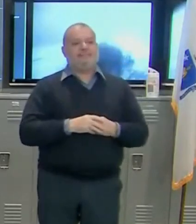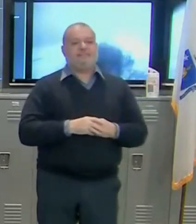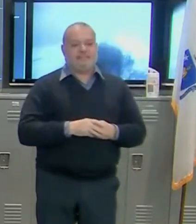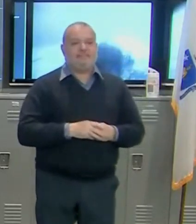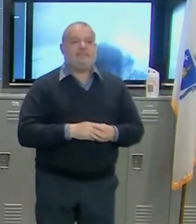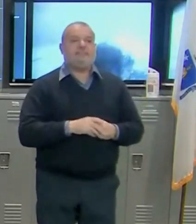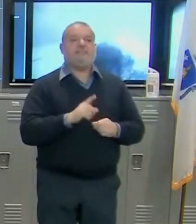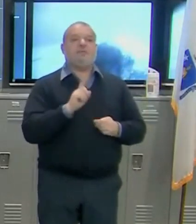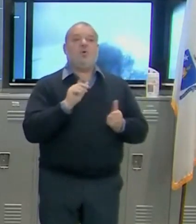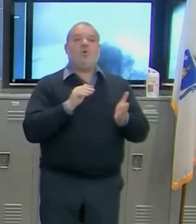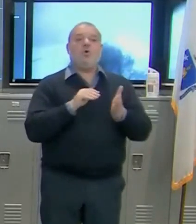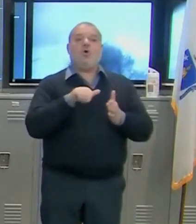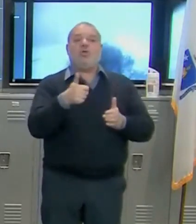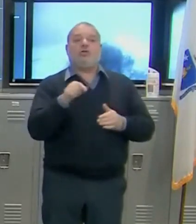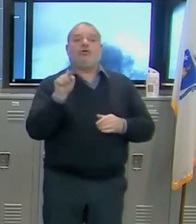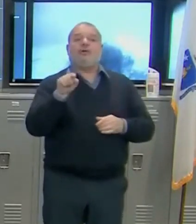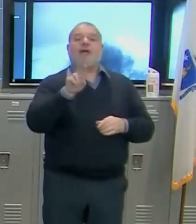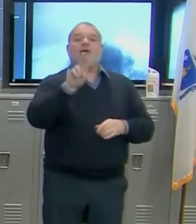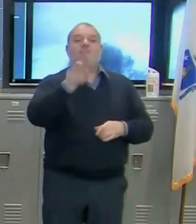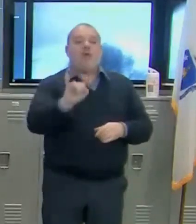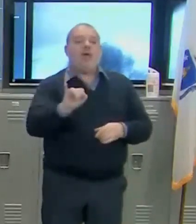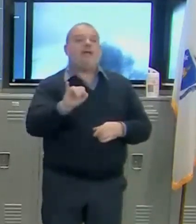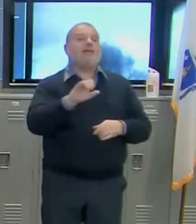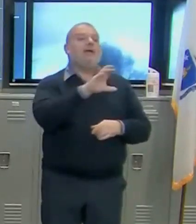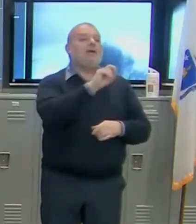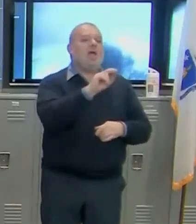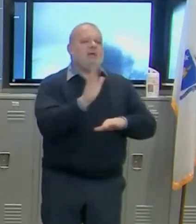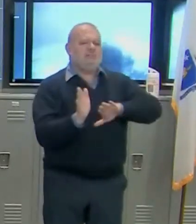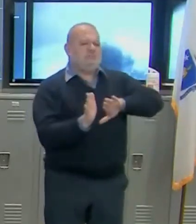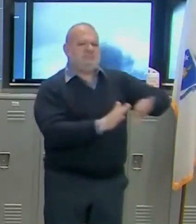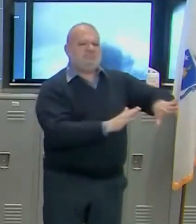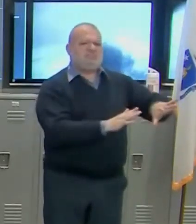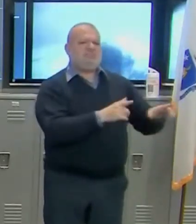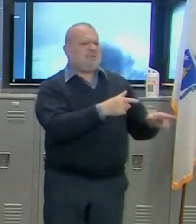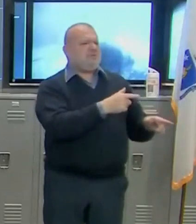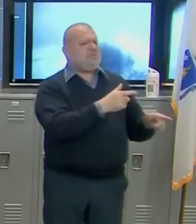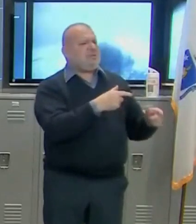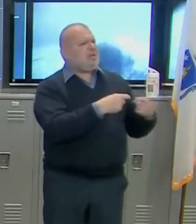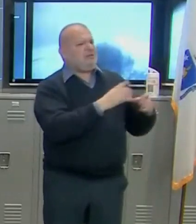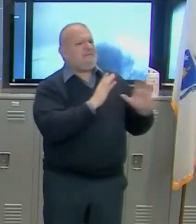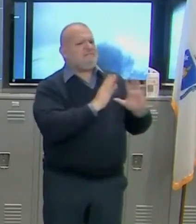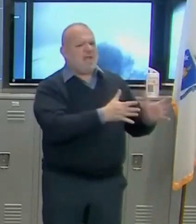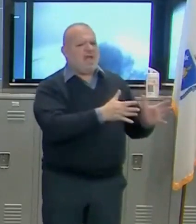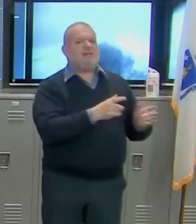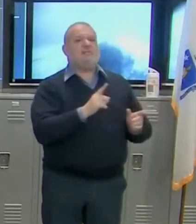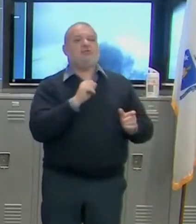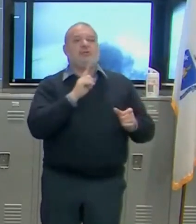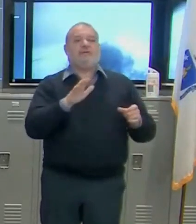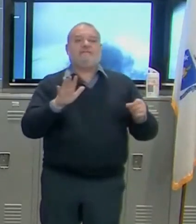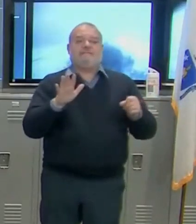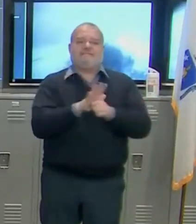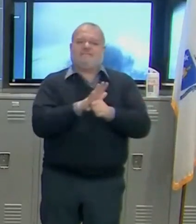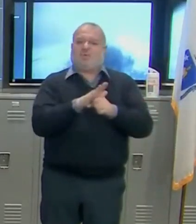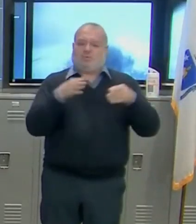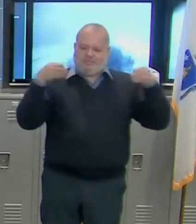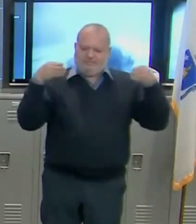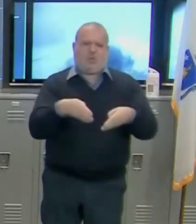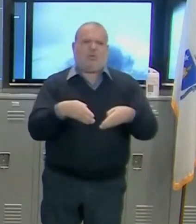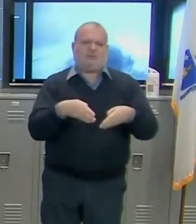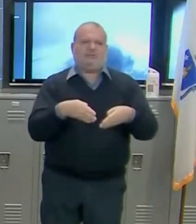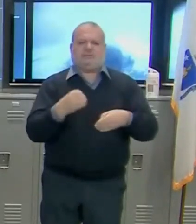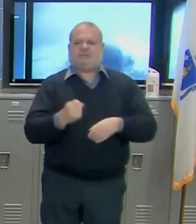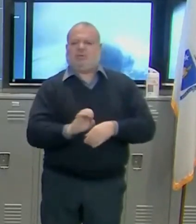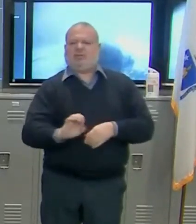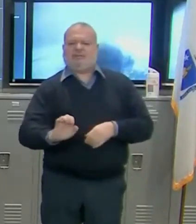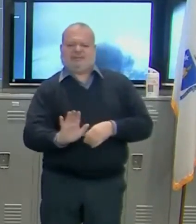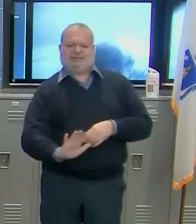and so the companies are able to bring full resources to bear to Massachusetts. When the winds begin to subside this evening, the utility